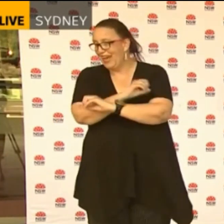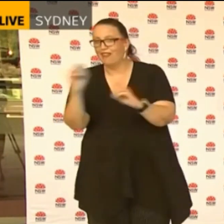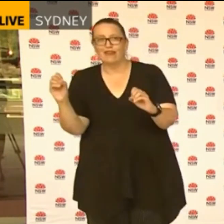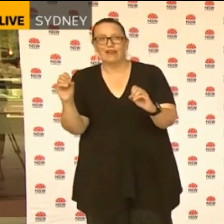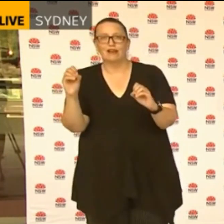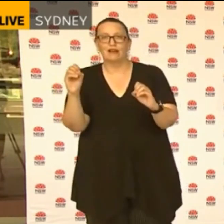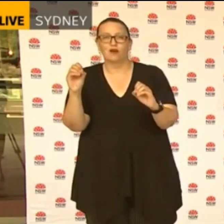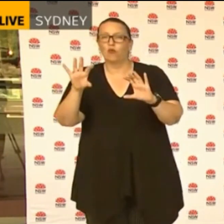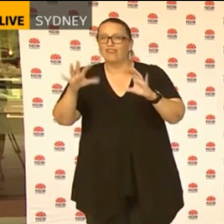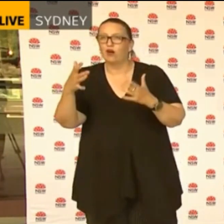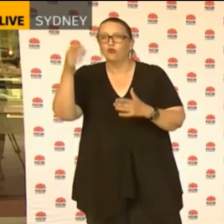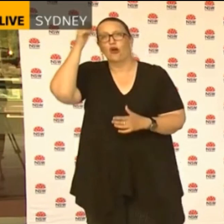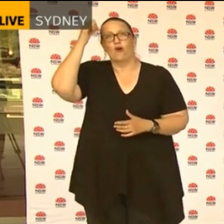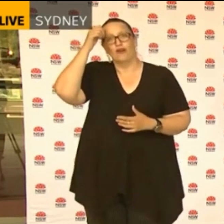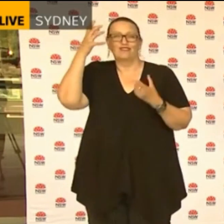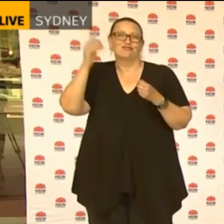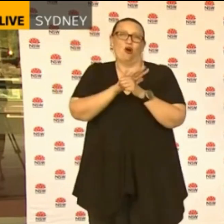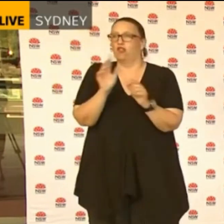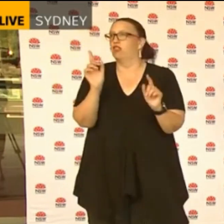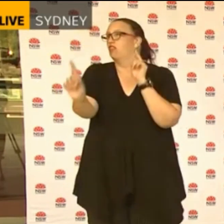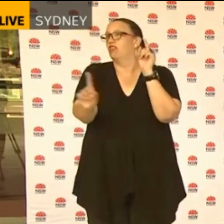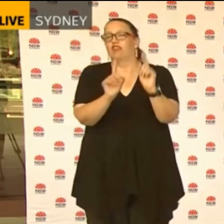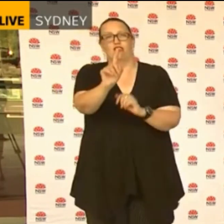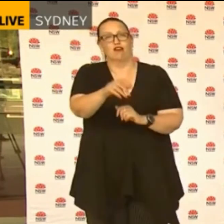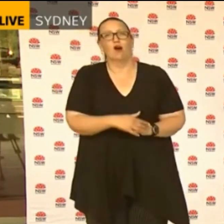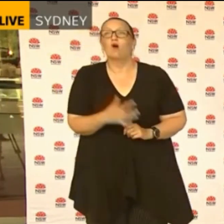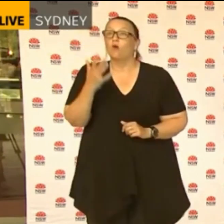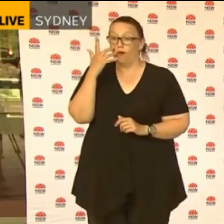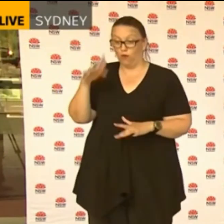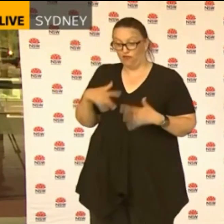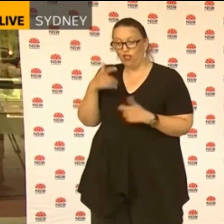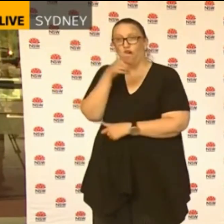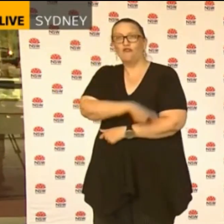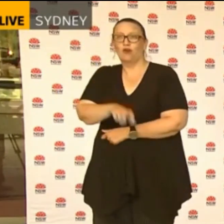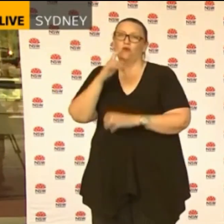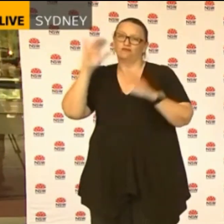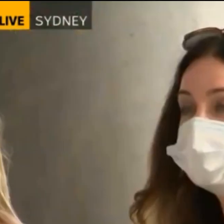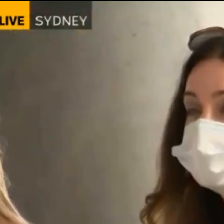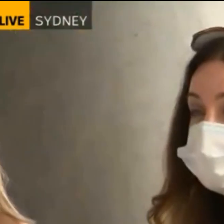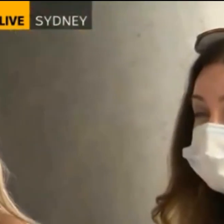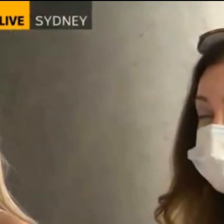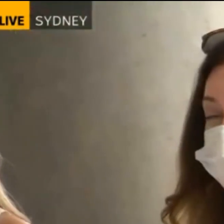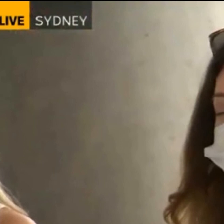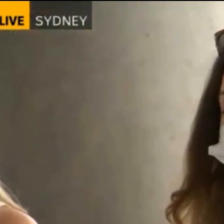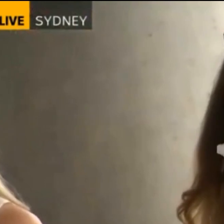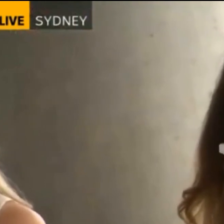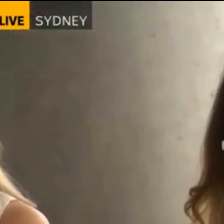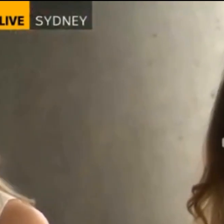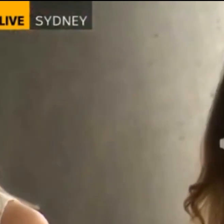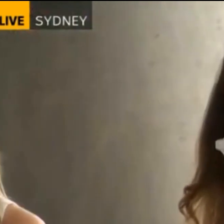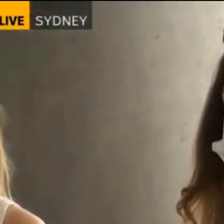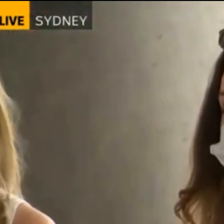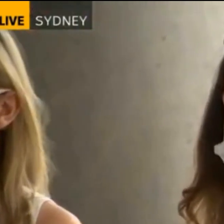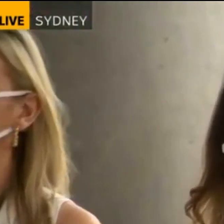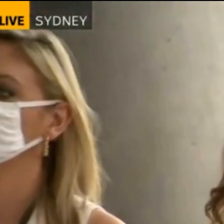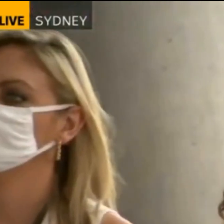than we need to. And as soon as the health experts and the government feels confident, we'll move forward in easing some of those things. The health minister on a